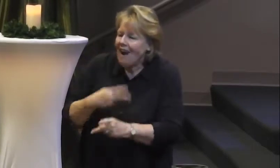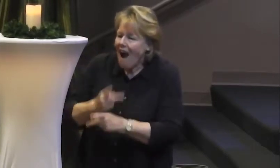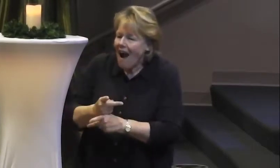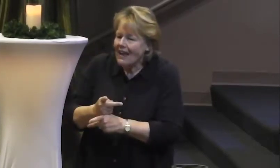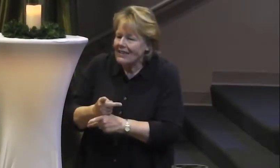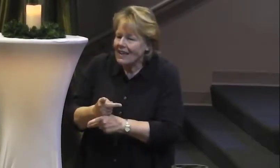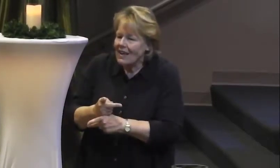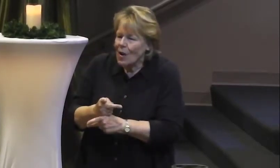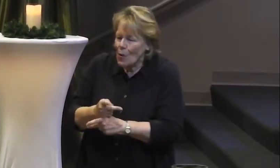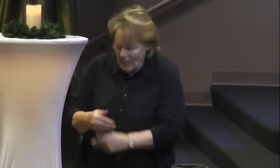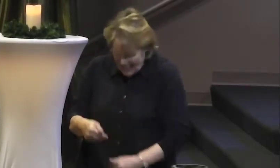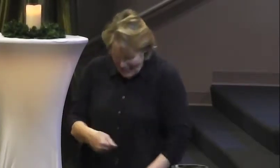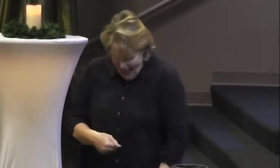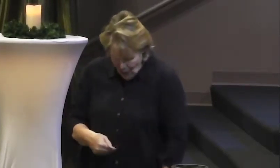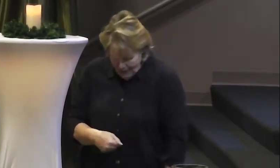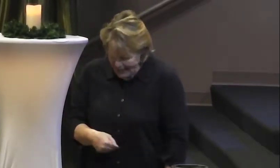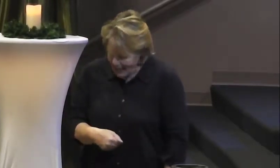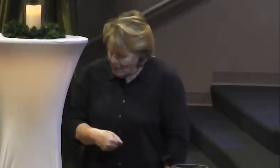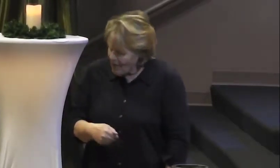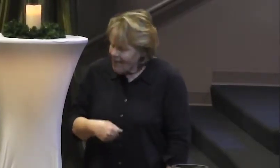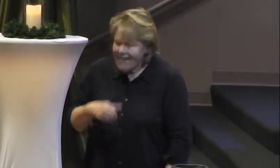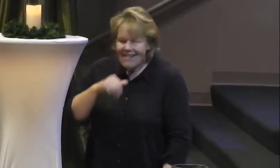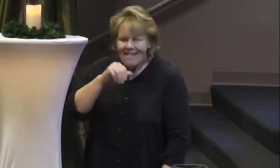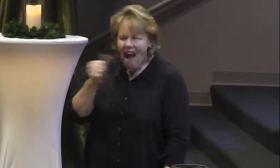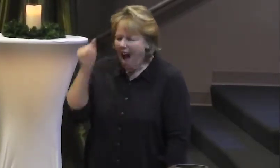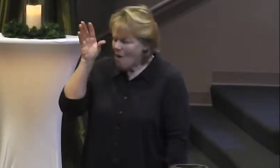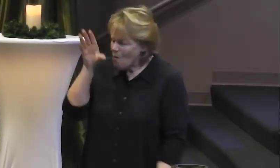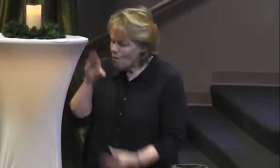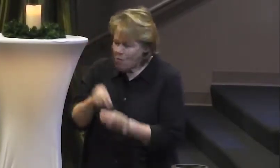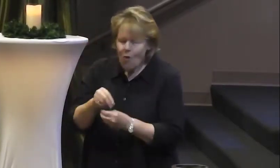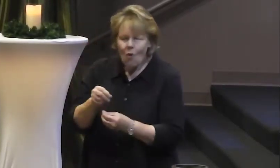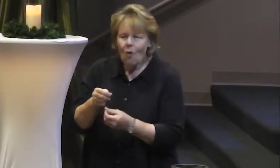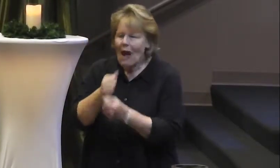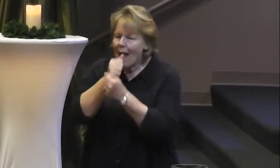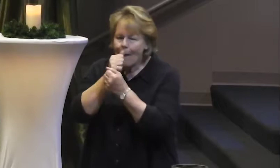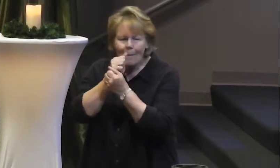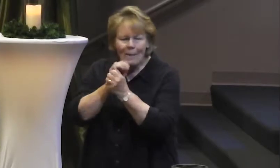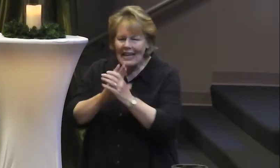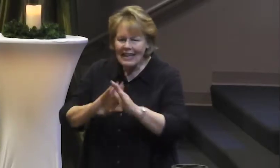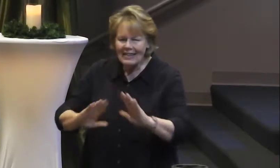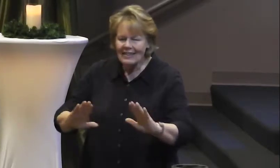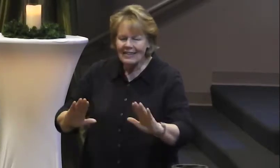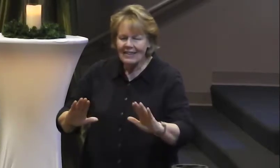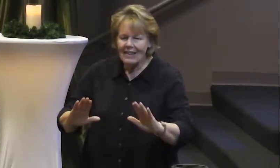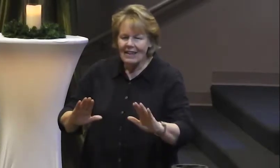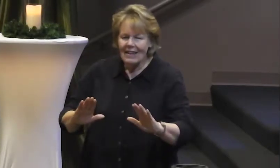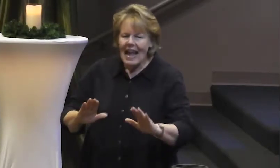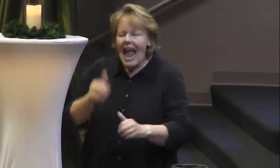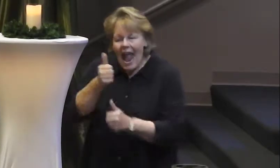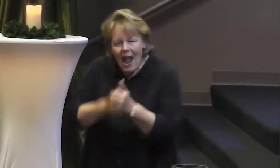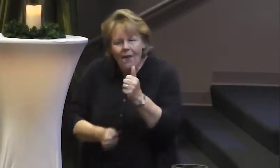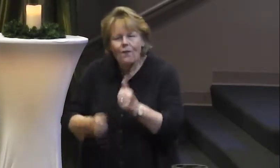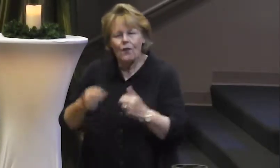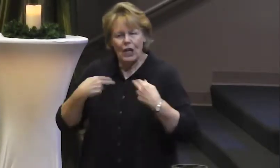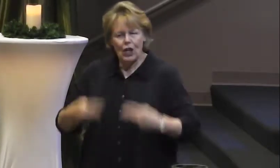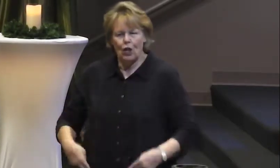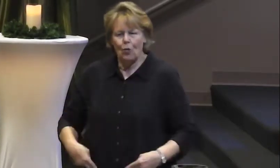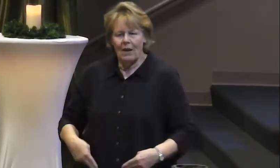at peace. Something is out of sync. Every single human being to some degree. Now, Paul compares